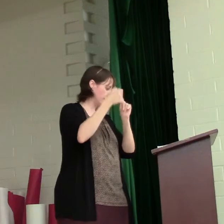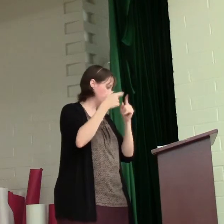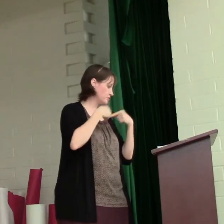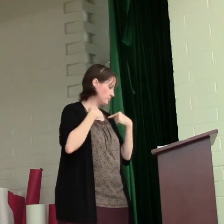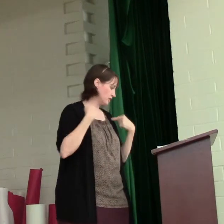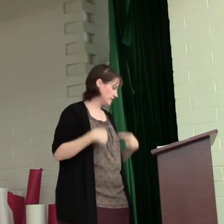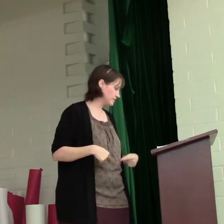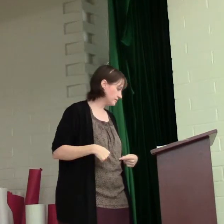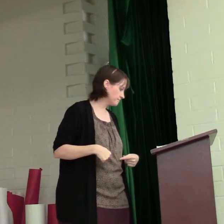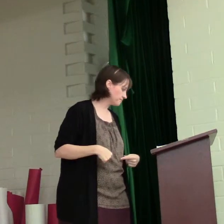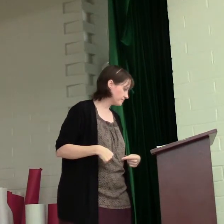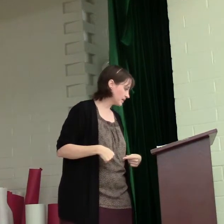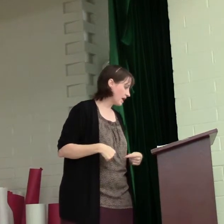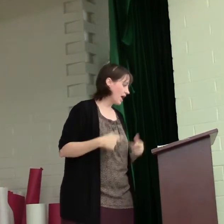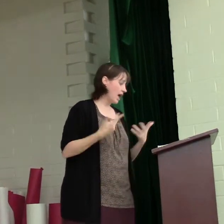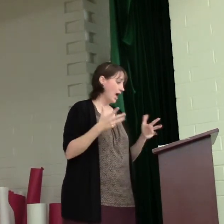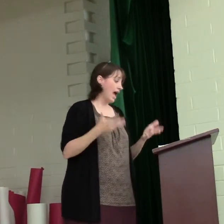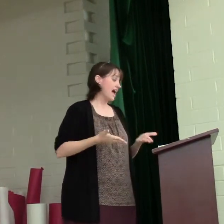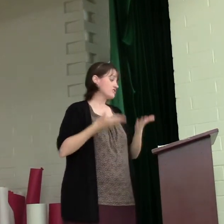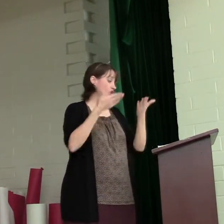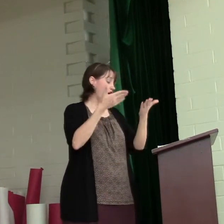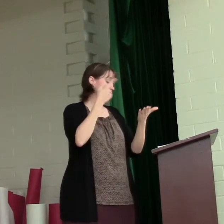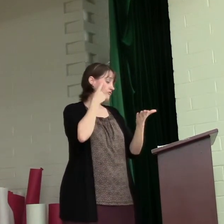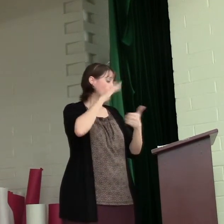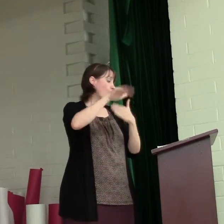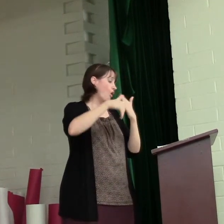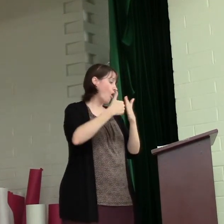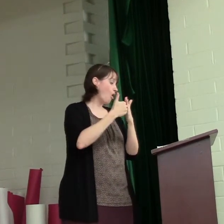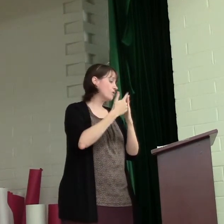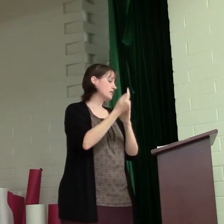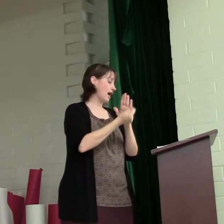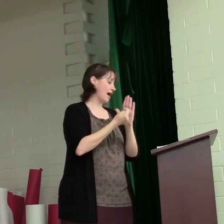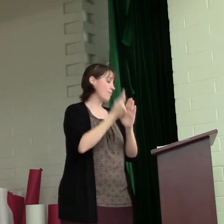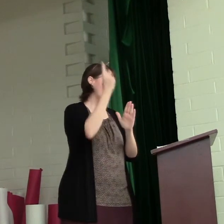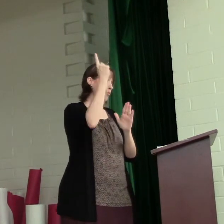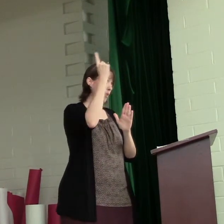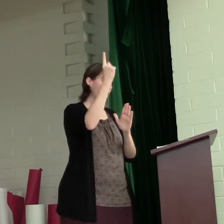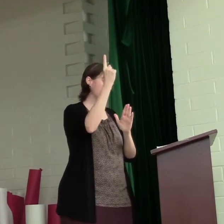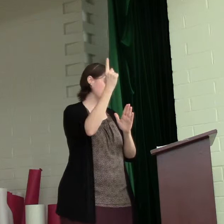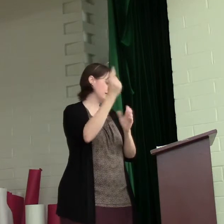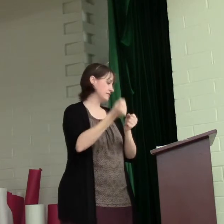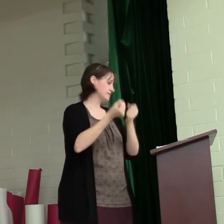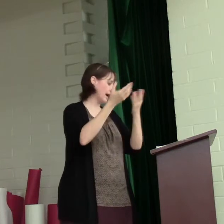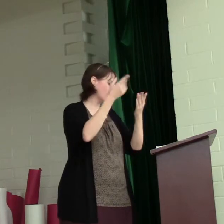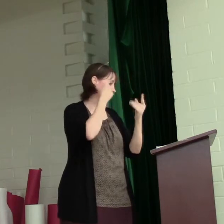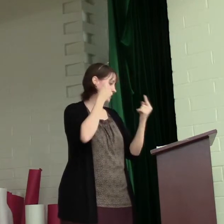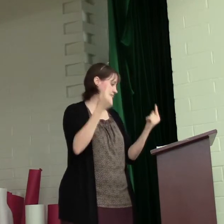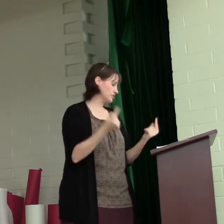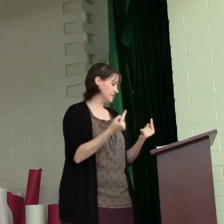This priest has offered for all time one sacrifice for sin.